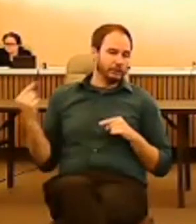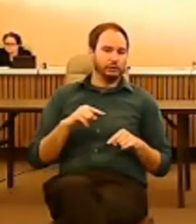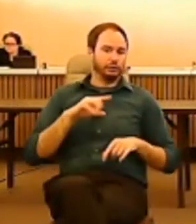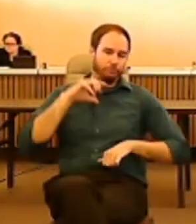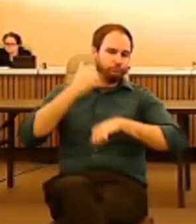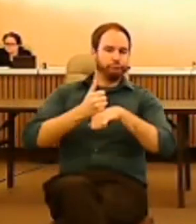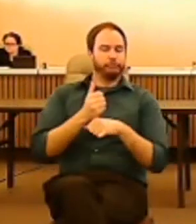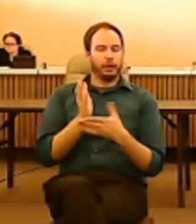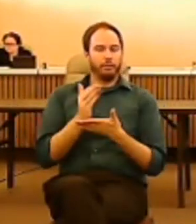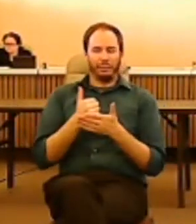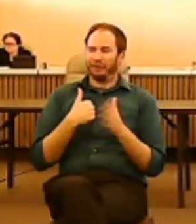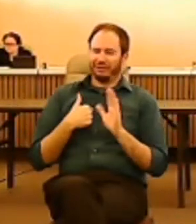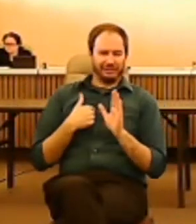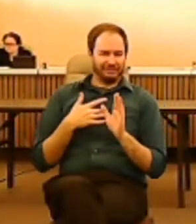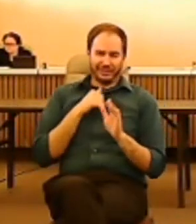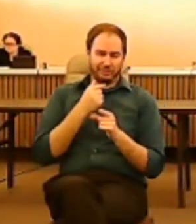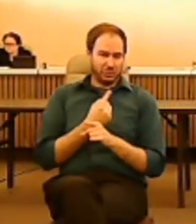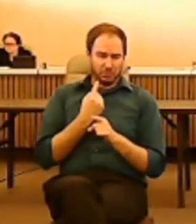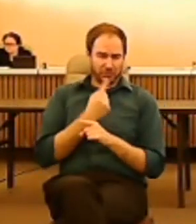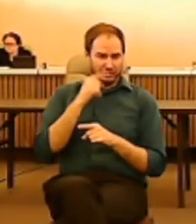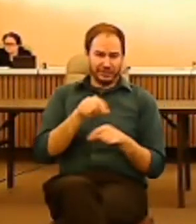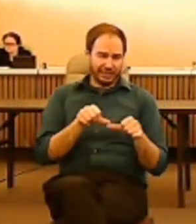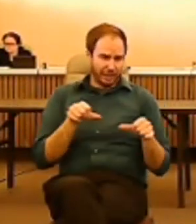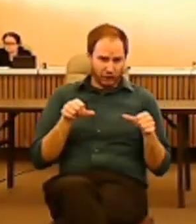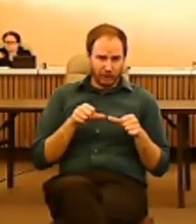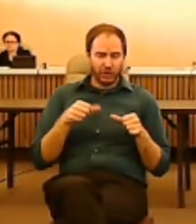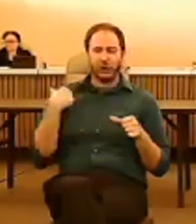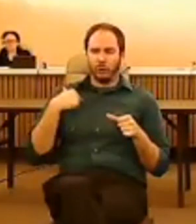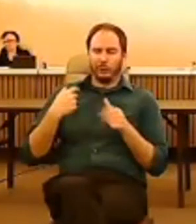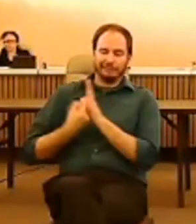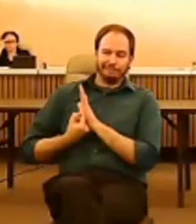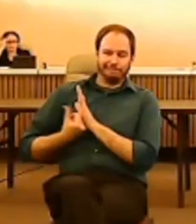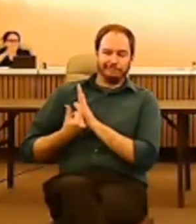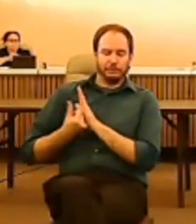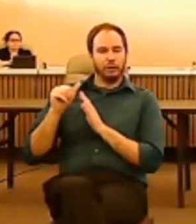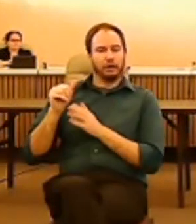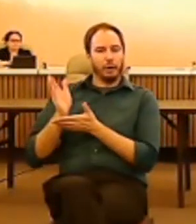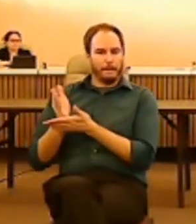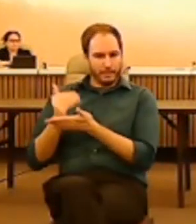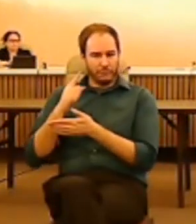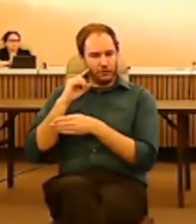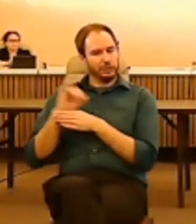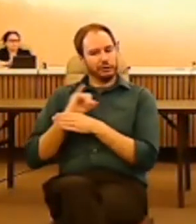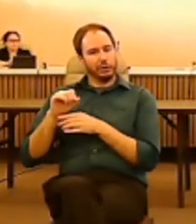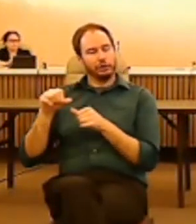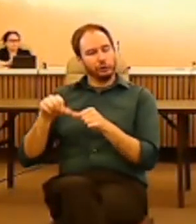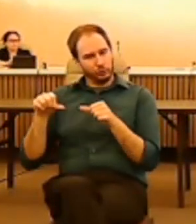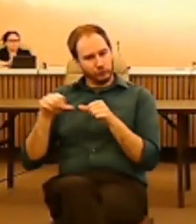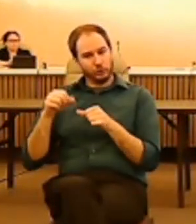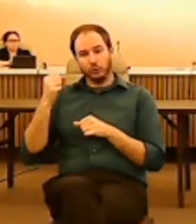apartment buildings there. We don't think that's an appropriate use. We pulled apartments out of industrial zone, but